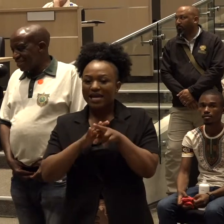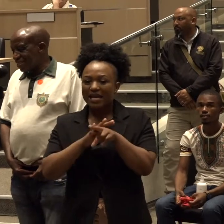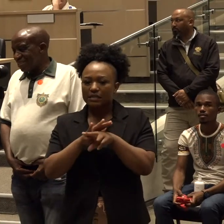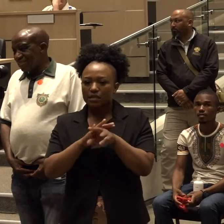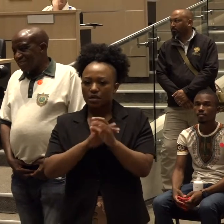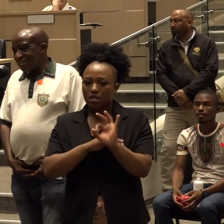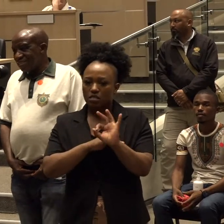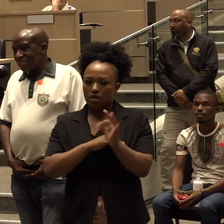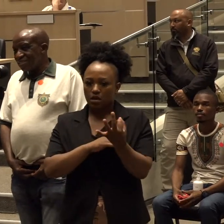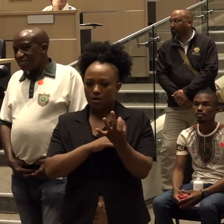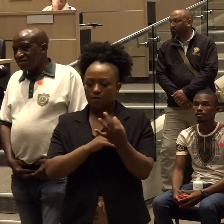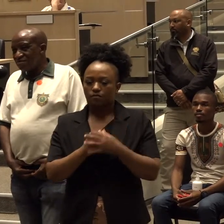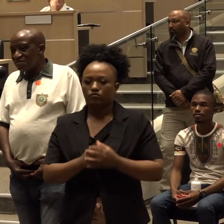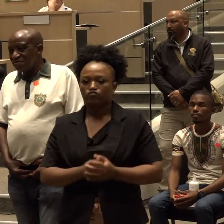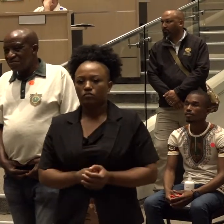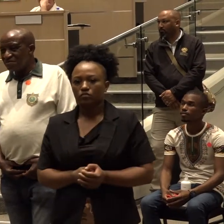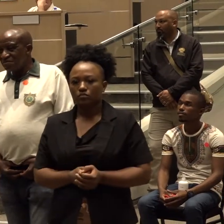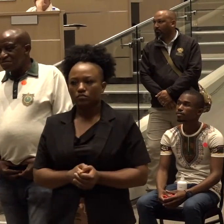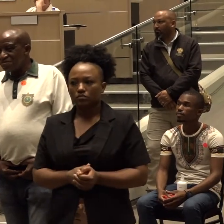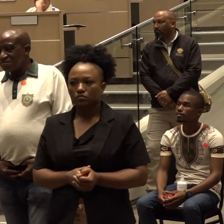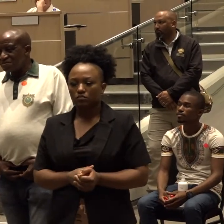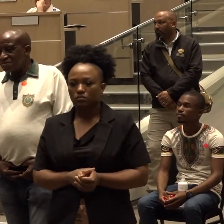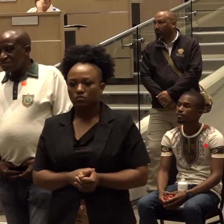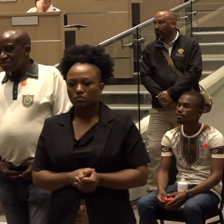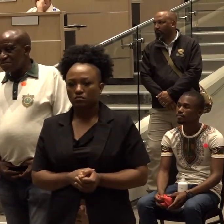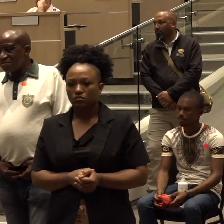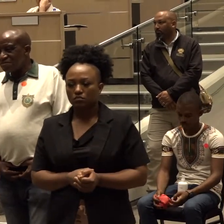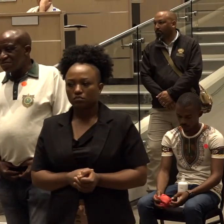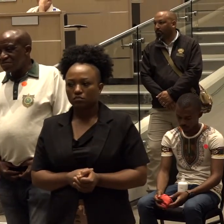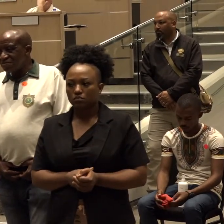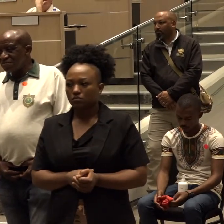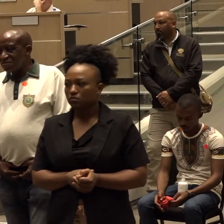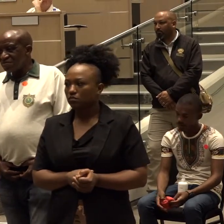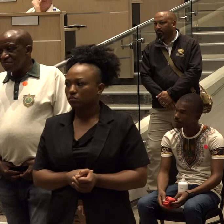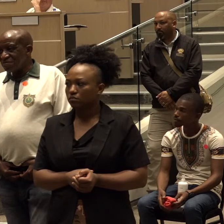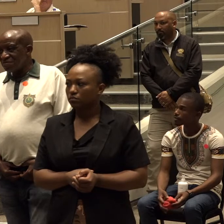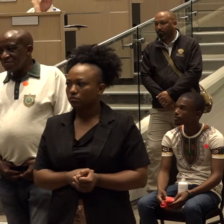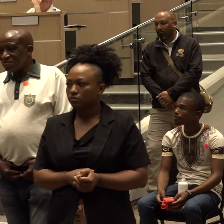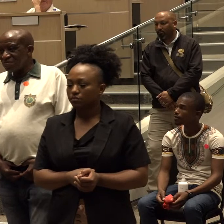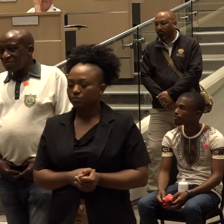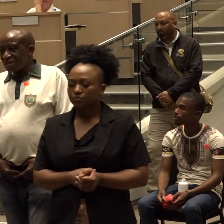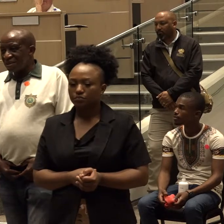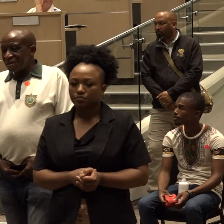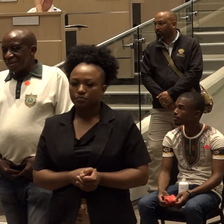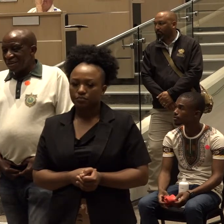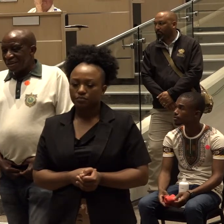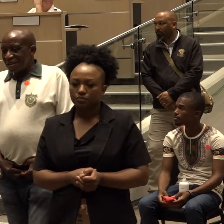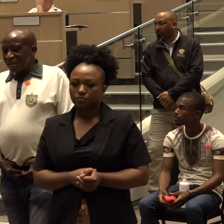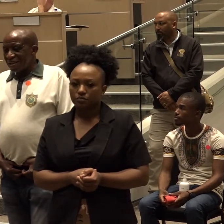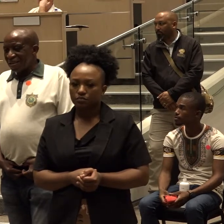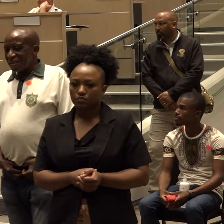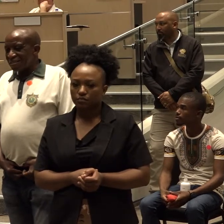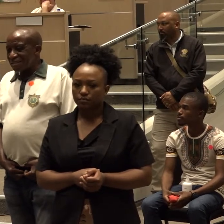I'm representing the Hawkers in tswane in region 3.